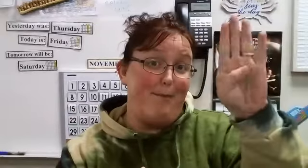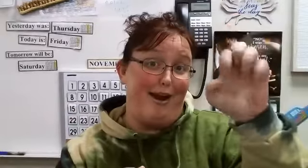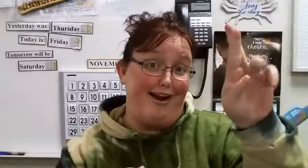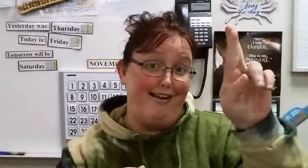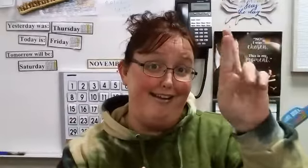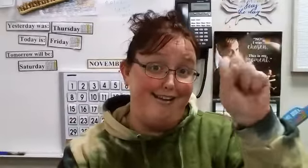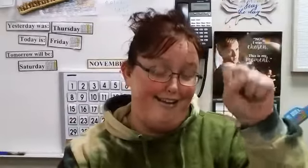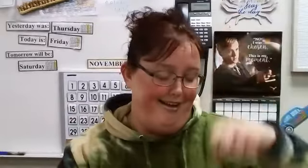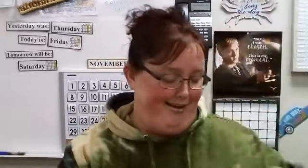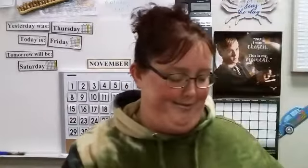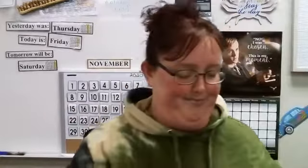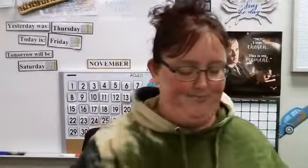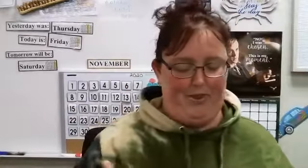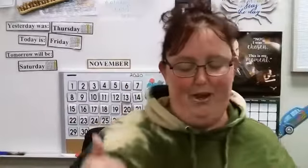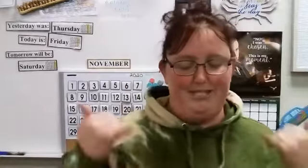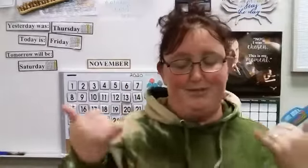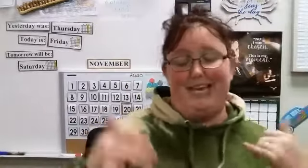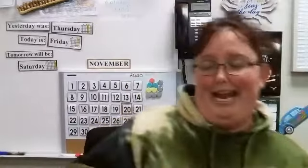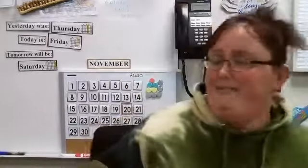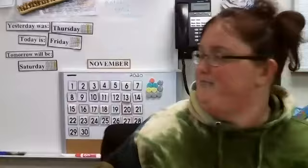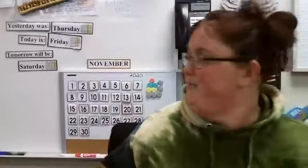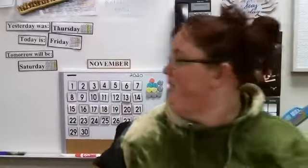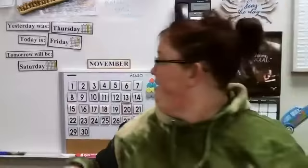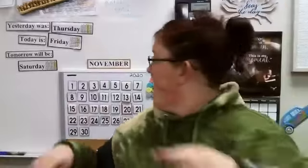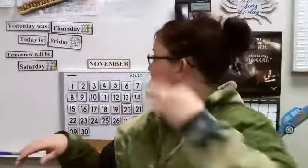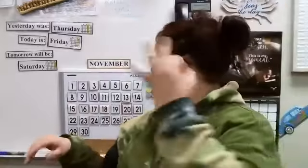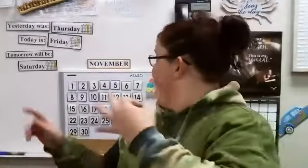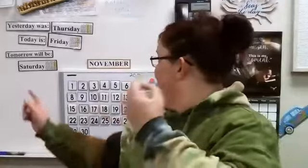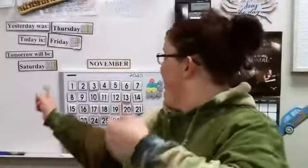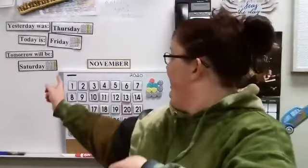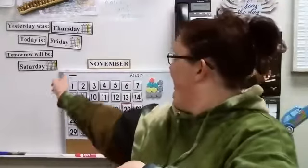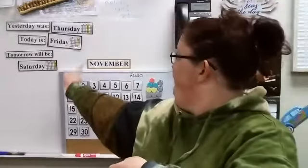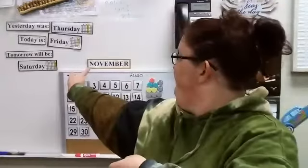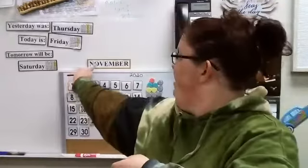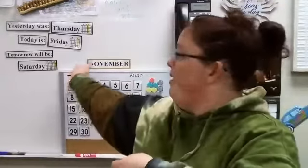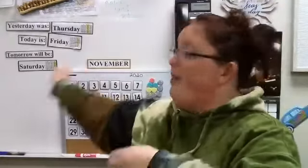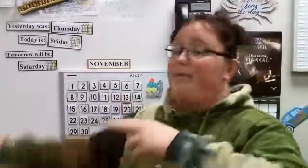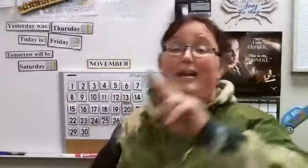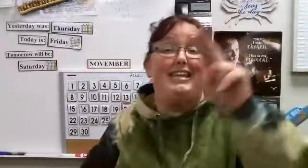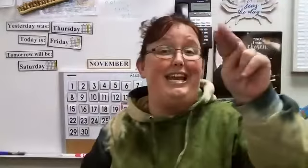November. All right, so today is Friday. The month again